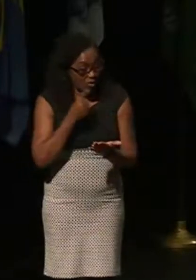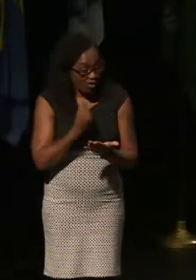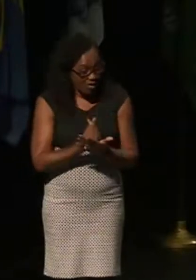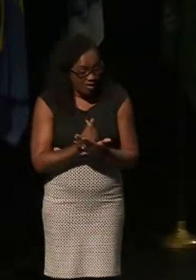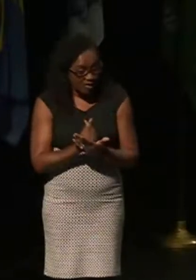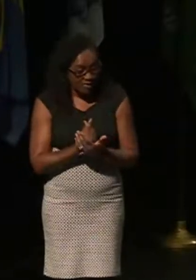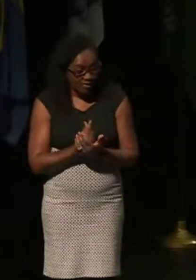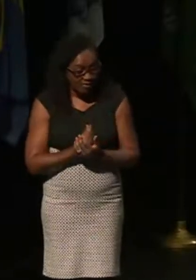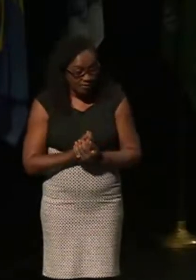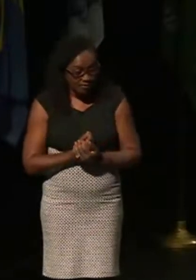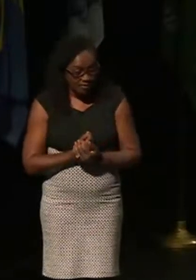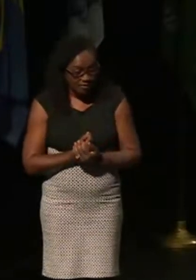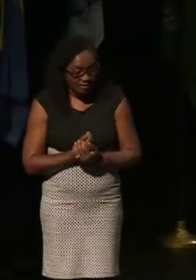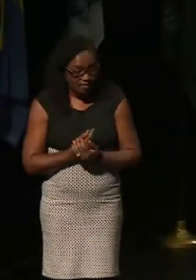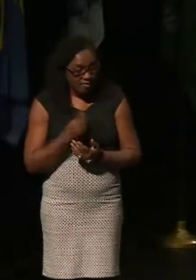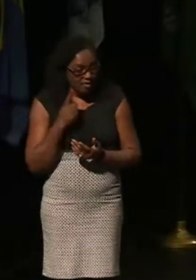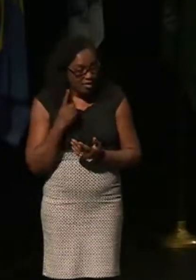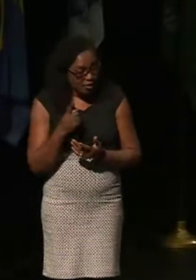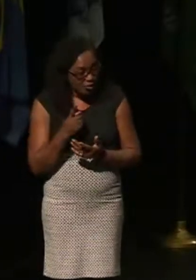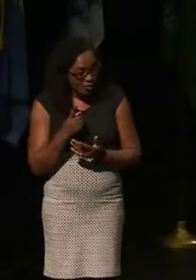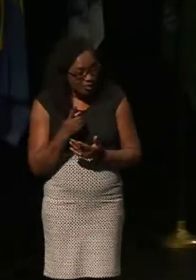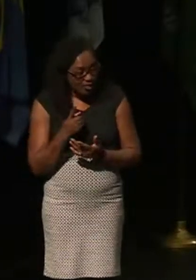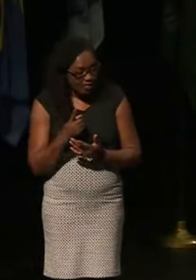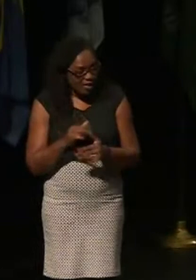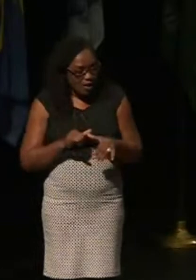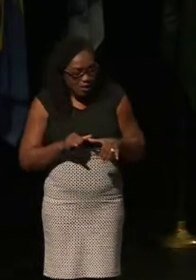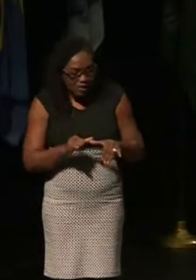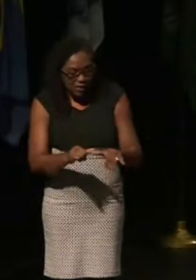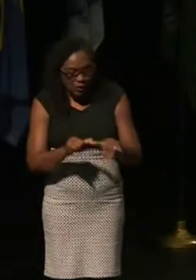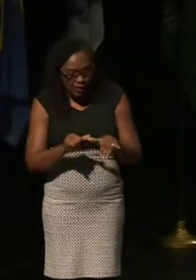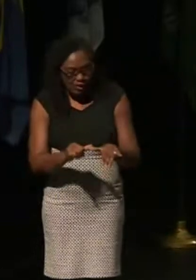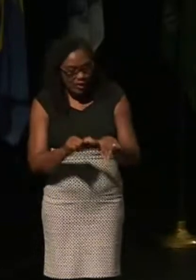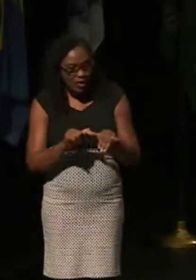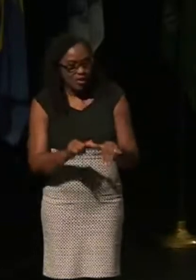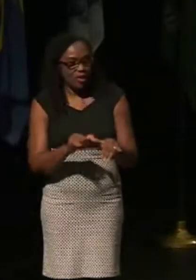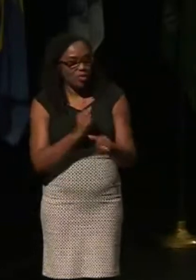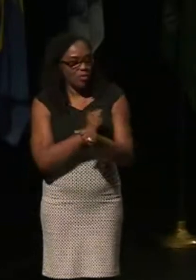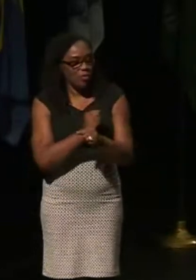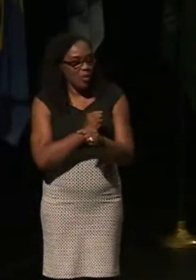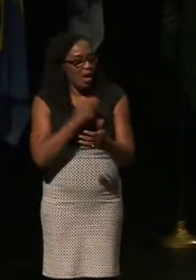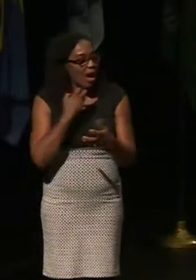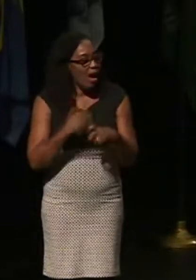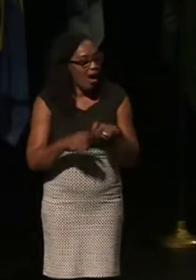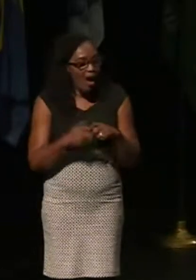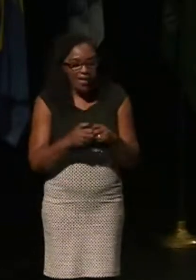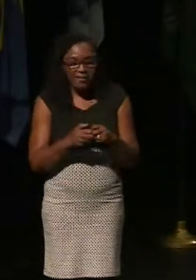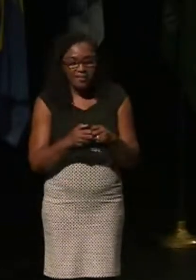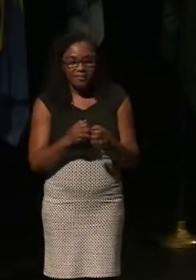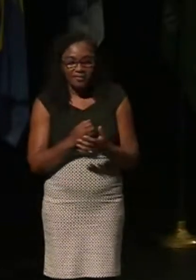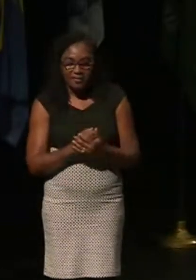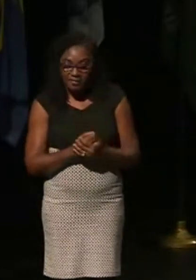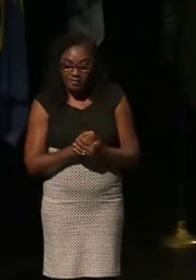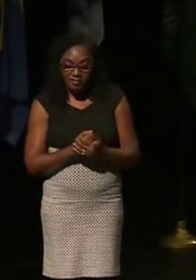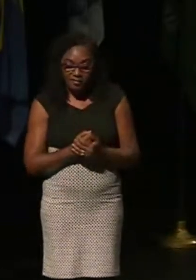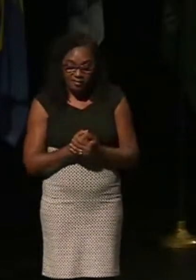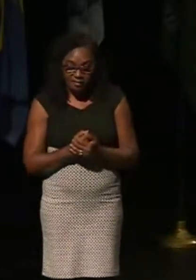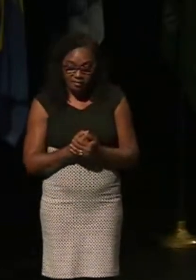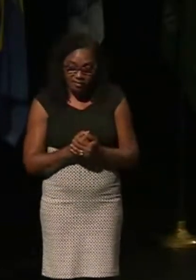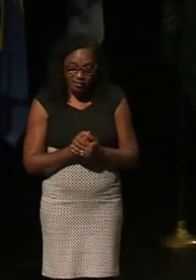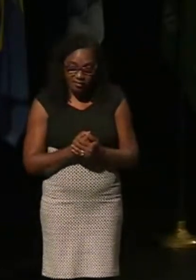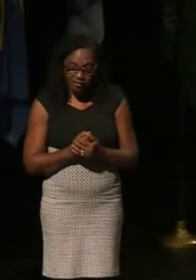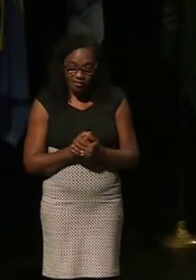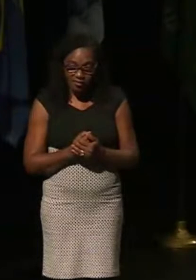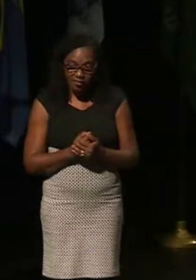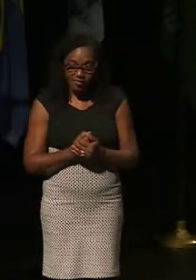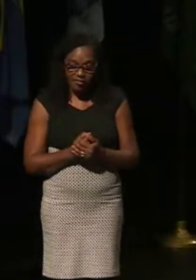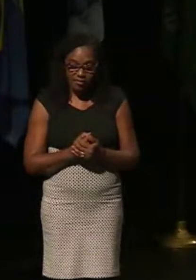institution. You have endured the most trying of situations, particularly, as I said, before the last 2.5 years, and